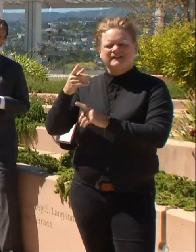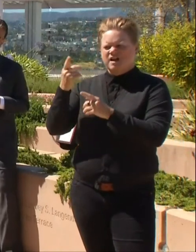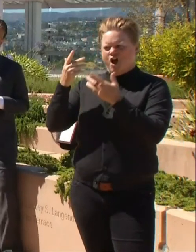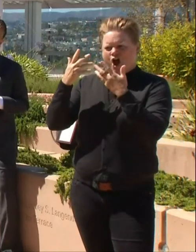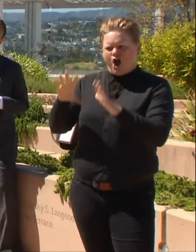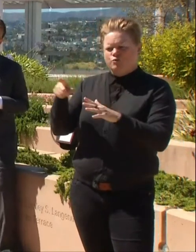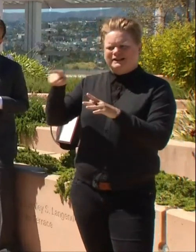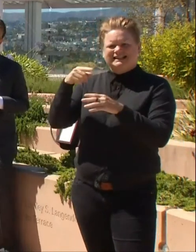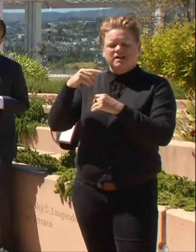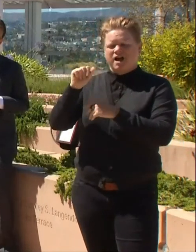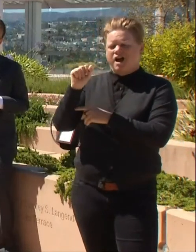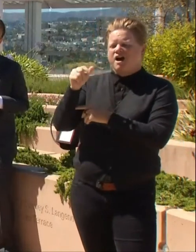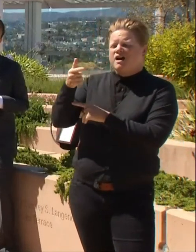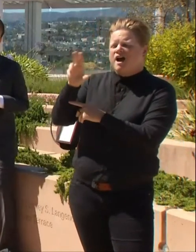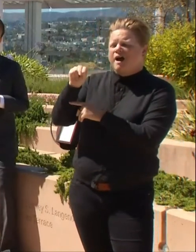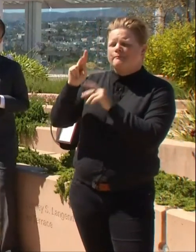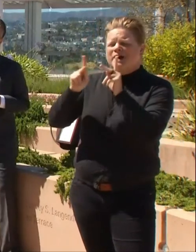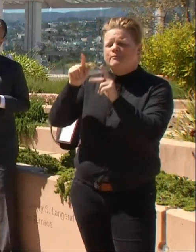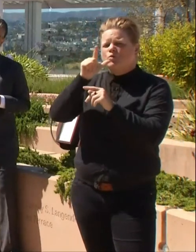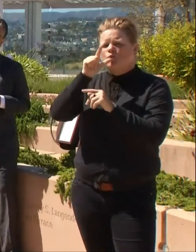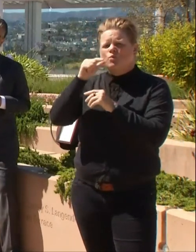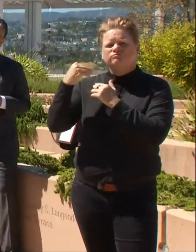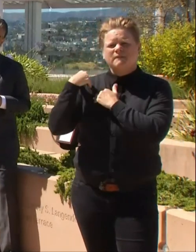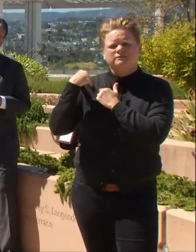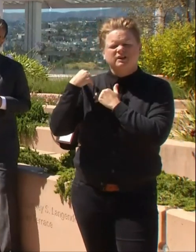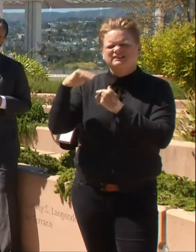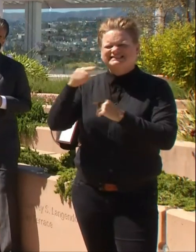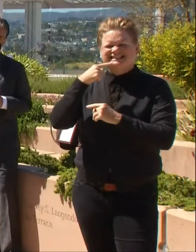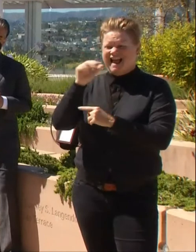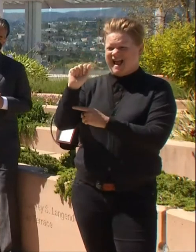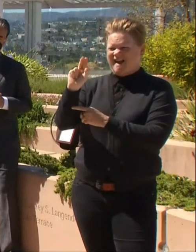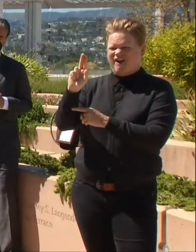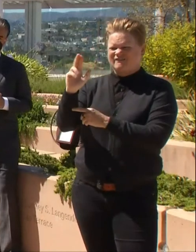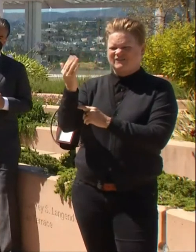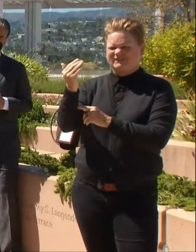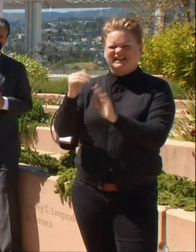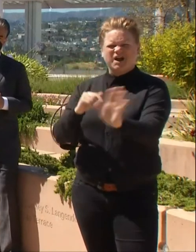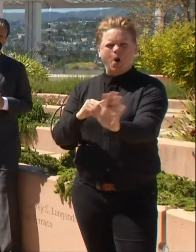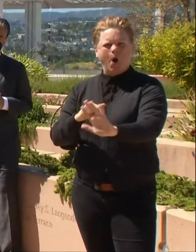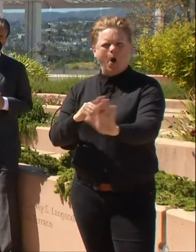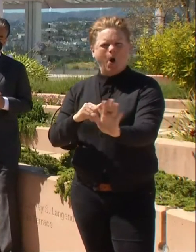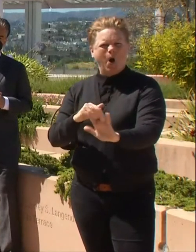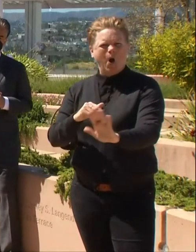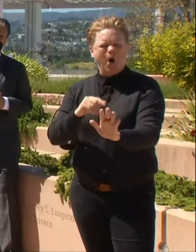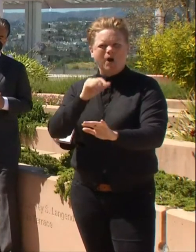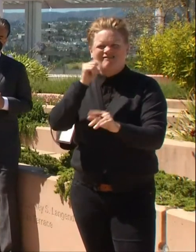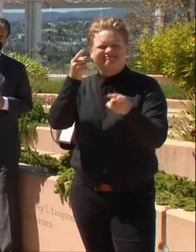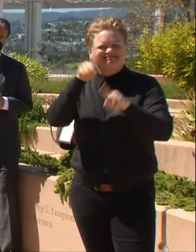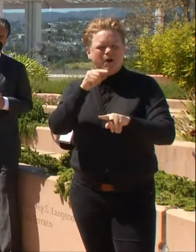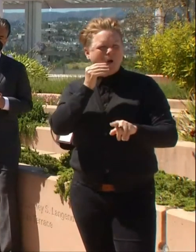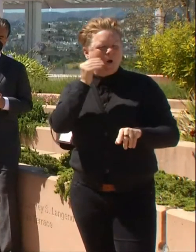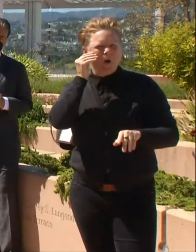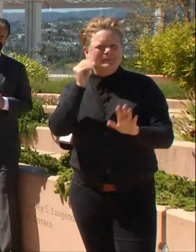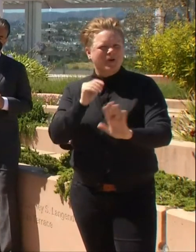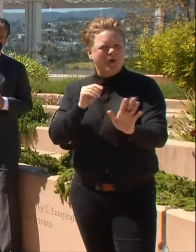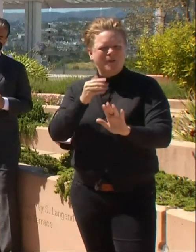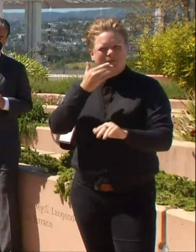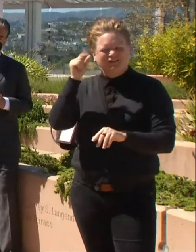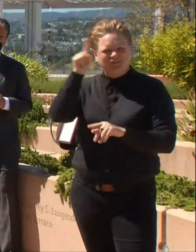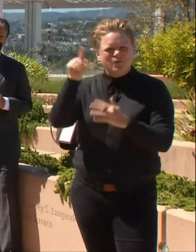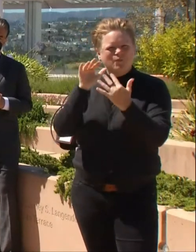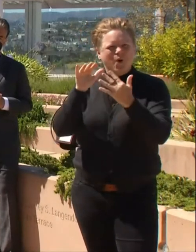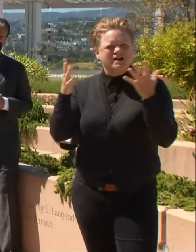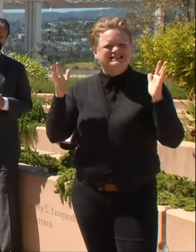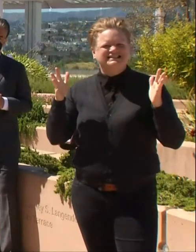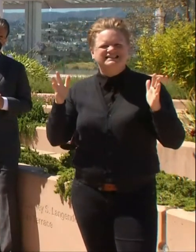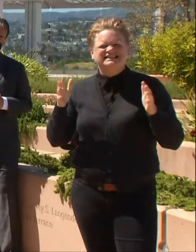for self-defense. The decision literally has no foundational support other than the fact that I don't believe this judge